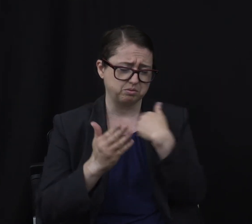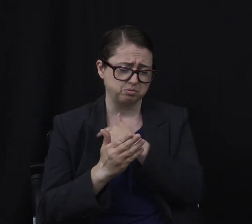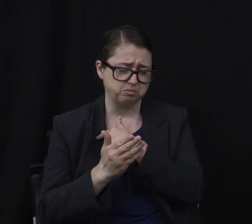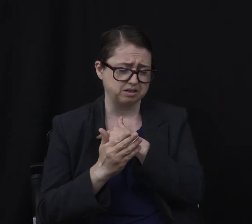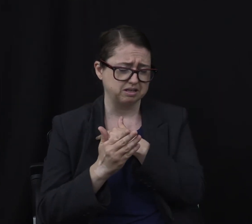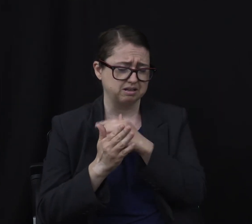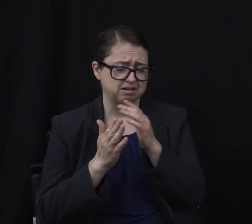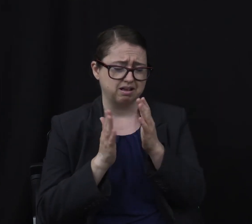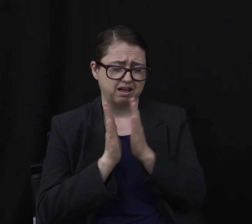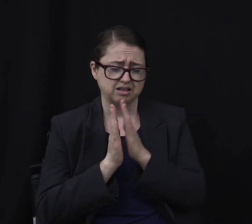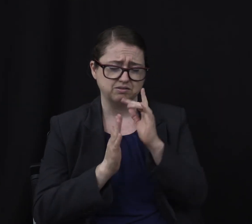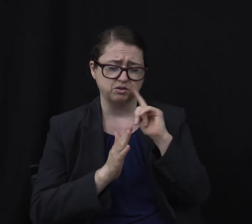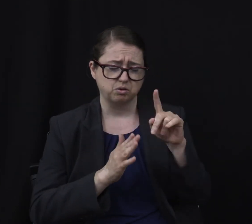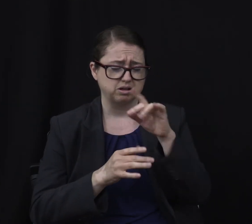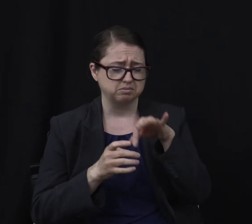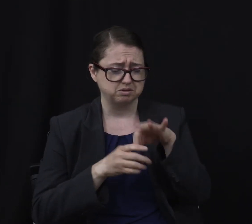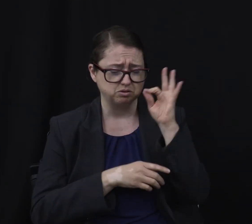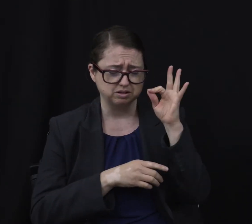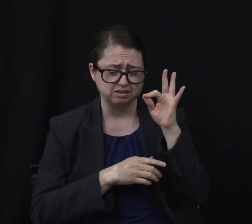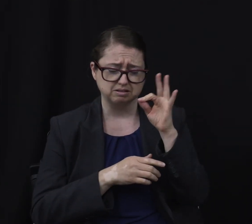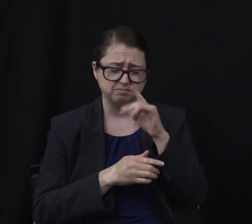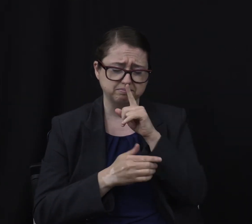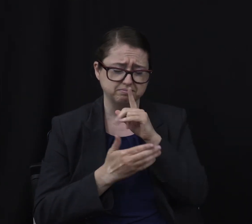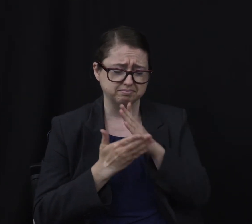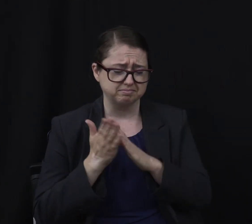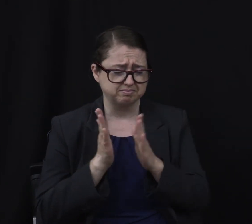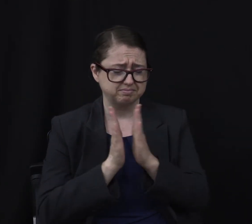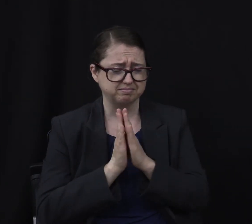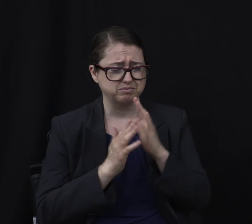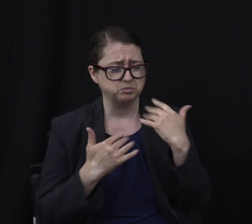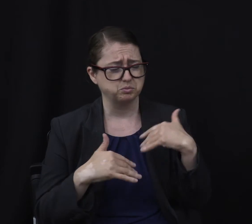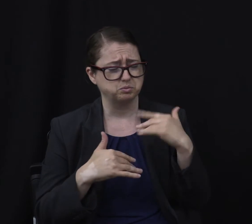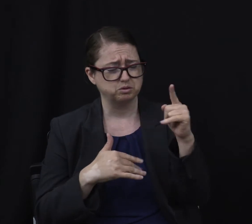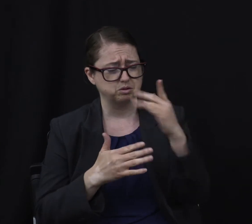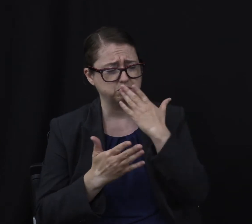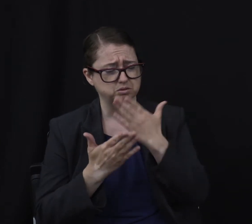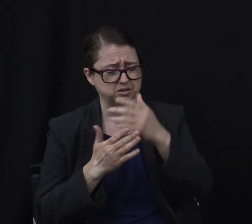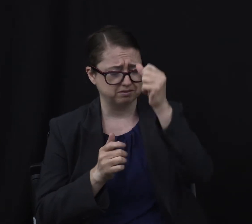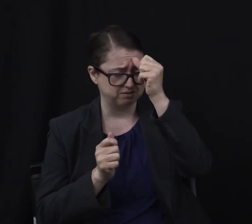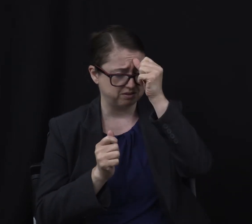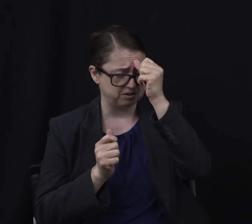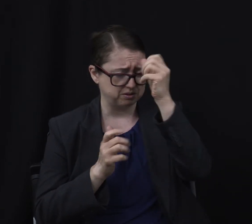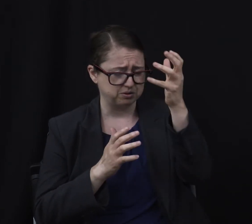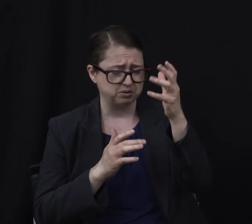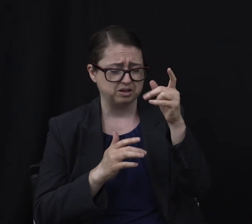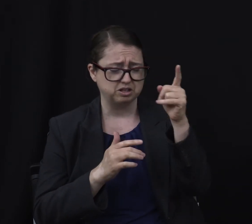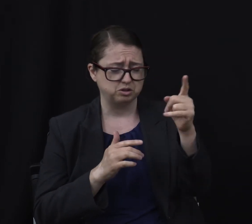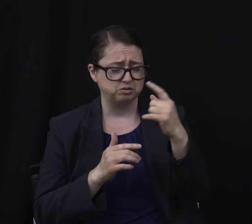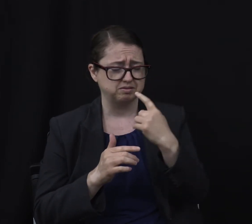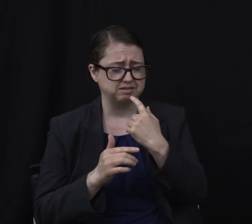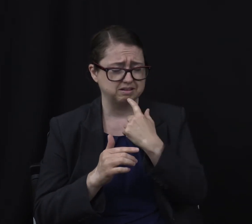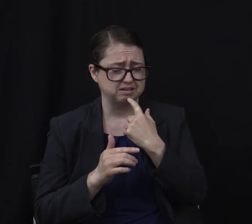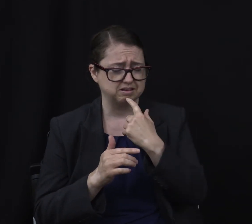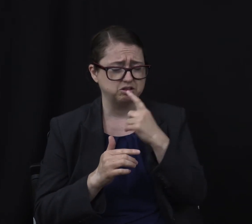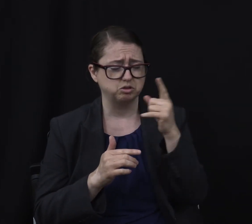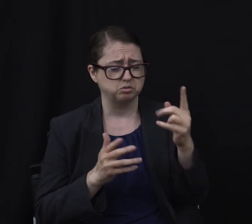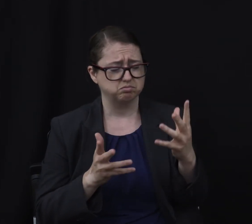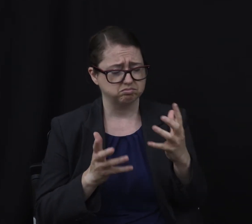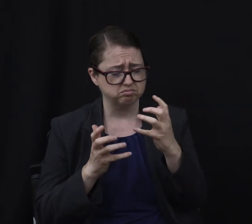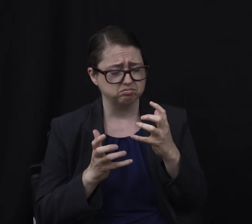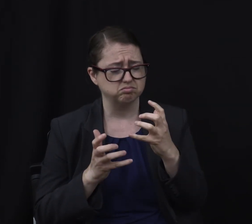Spirit. Lord, you are a good Father, and you've told us that you desire to give us good